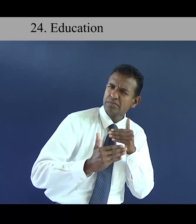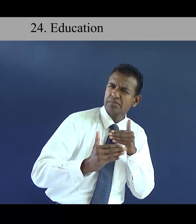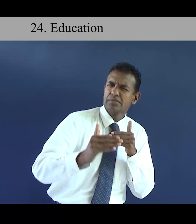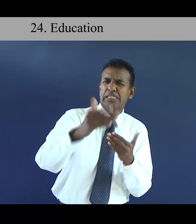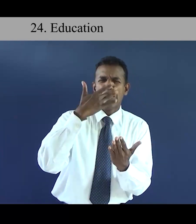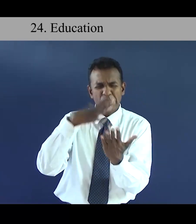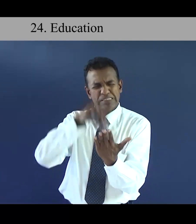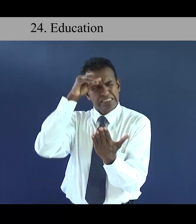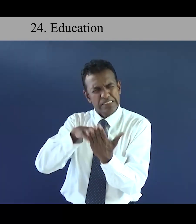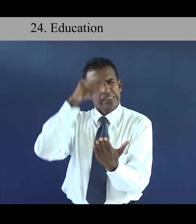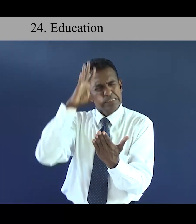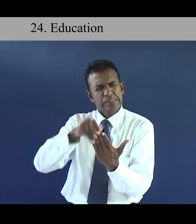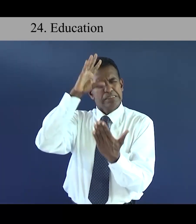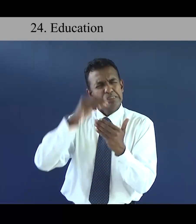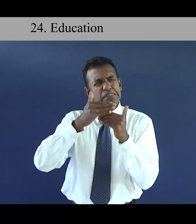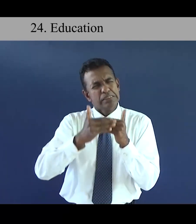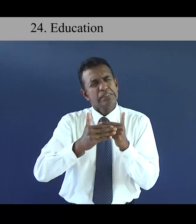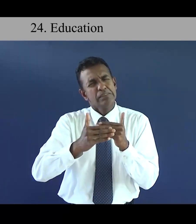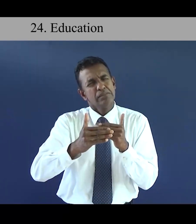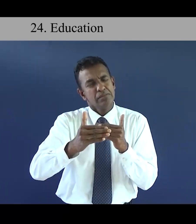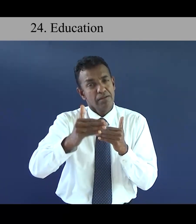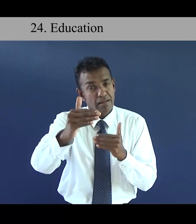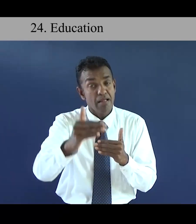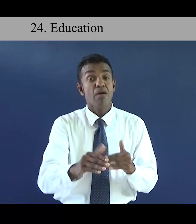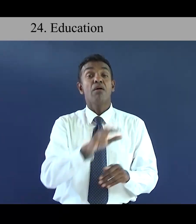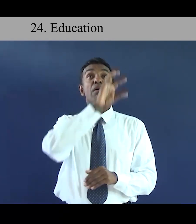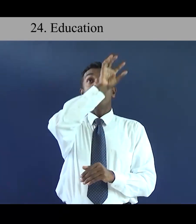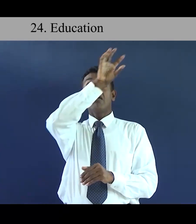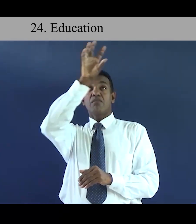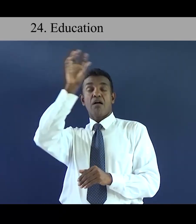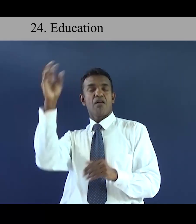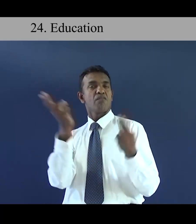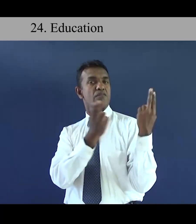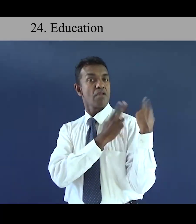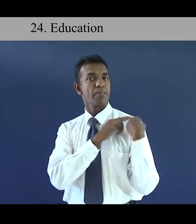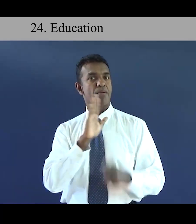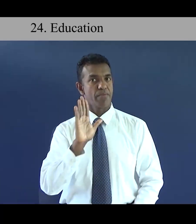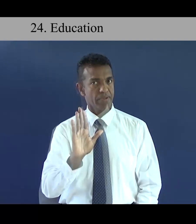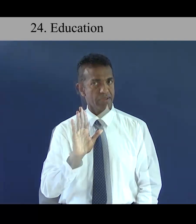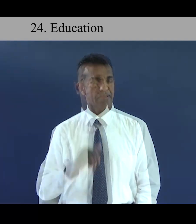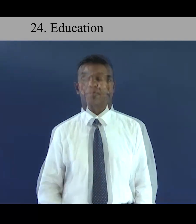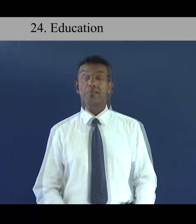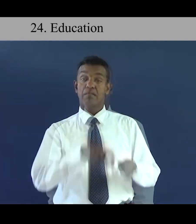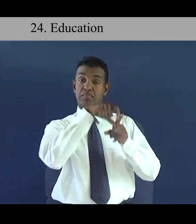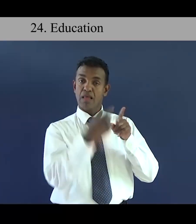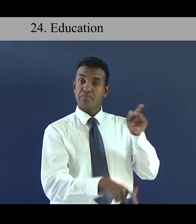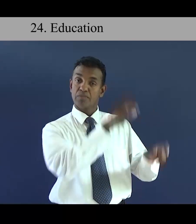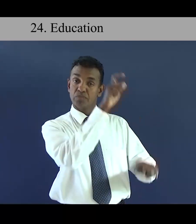to develop their skills and abilities and take their place in the